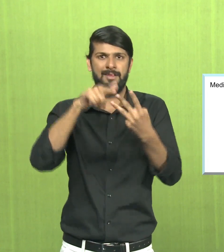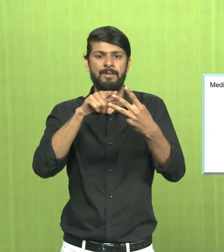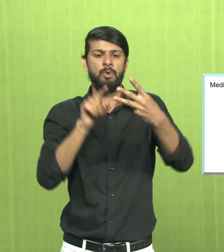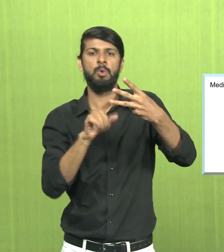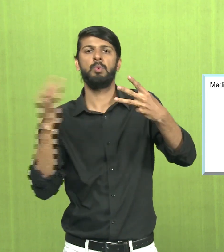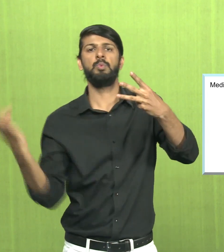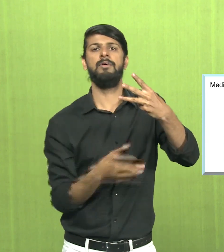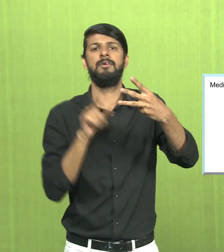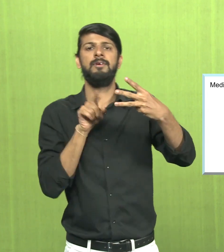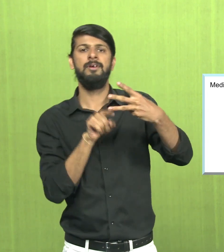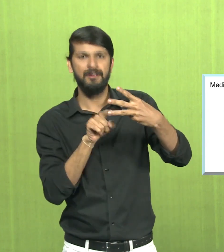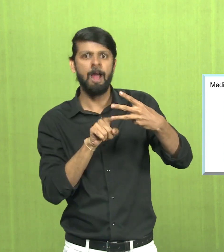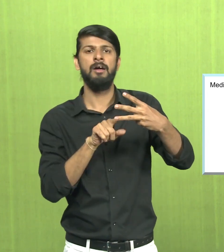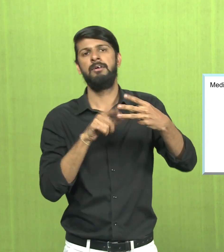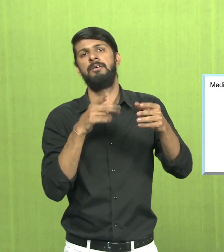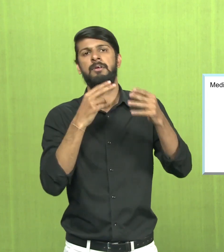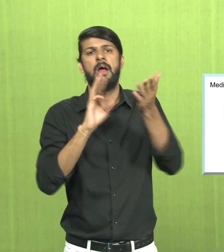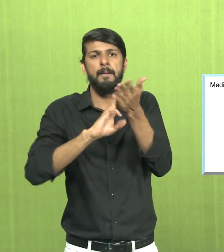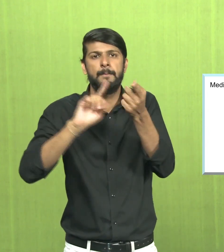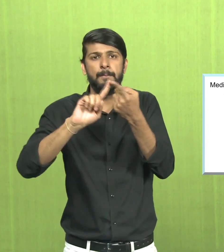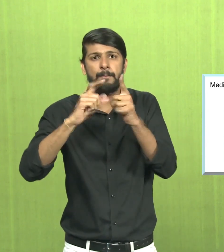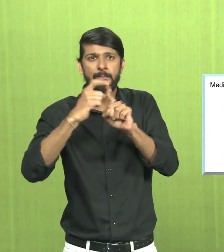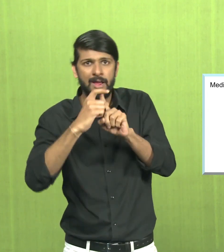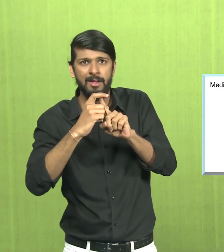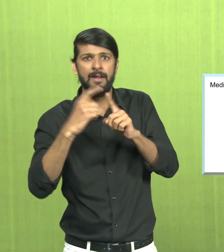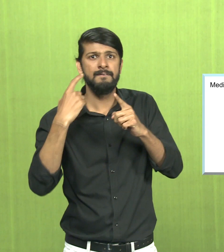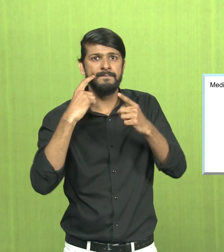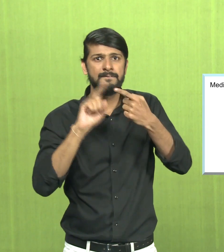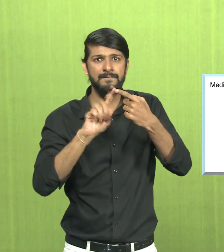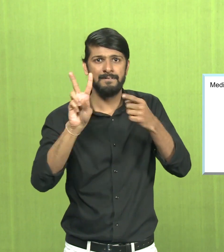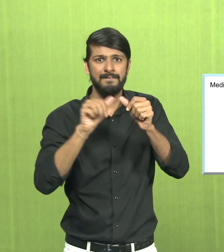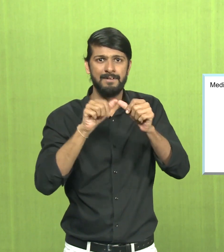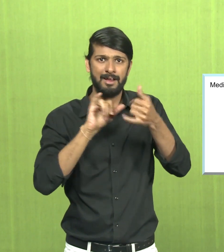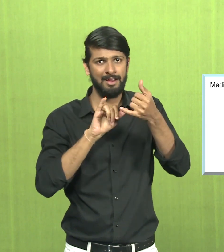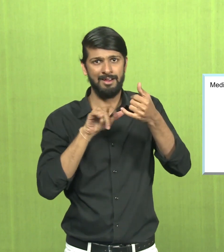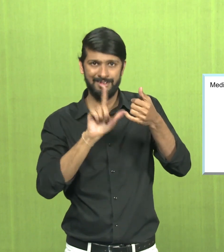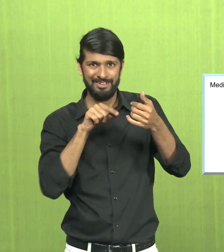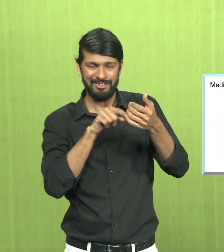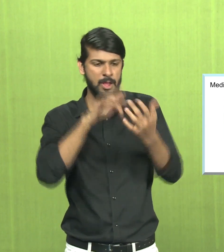So, the medieval period, that is 1200 AD to 1857 AD,